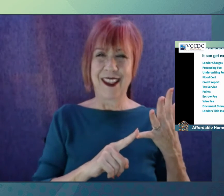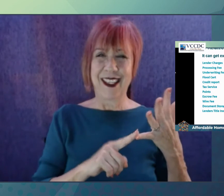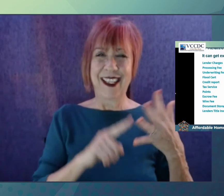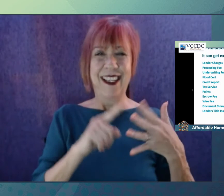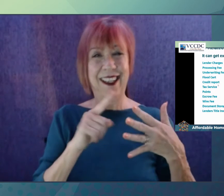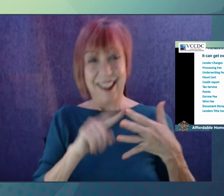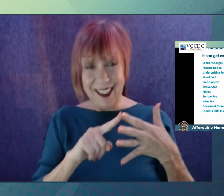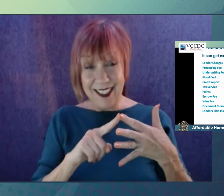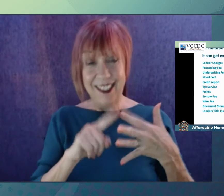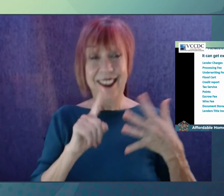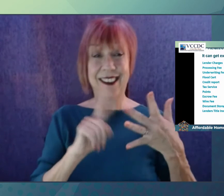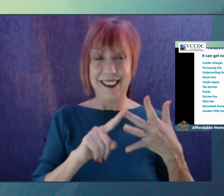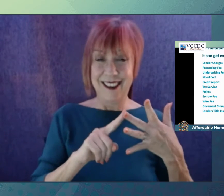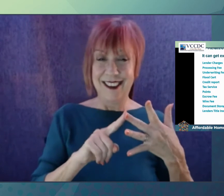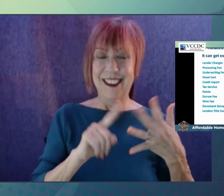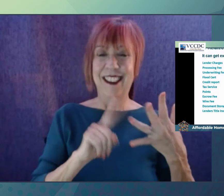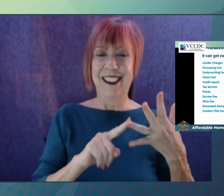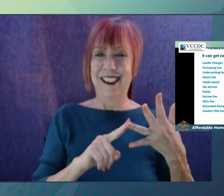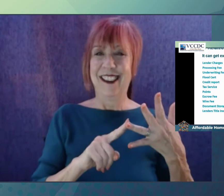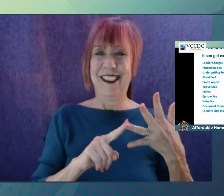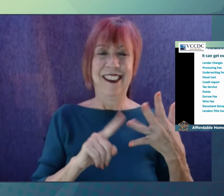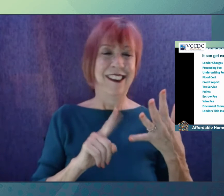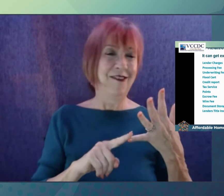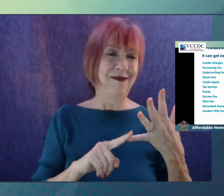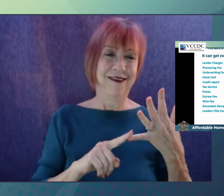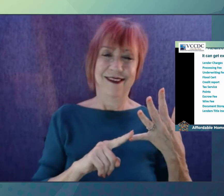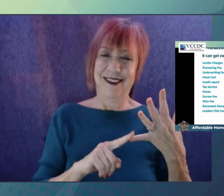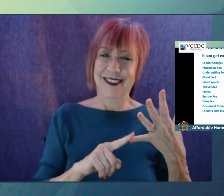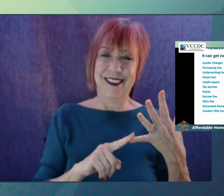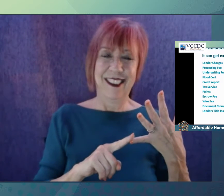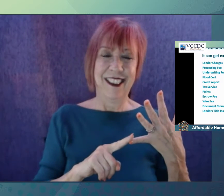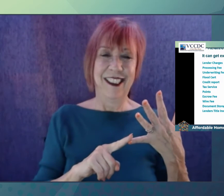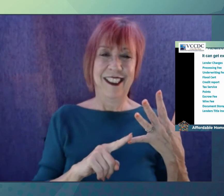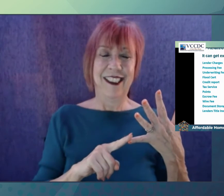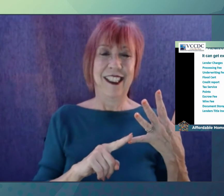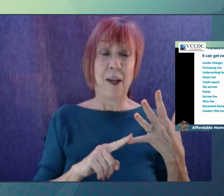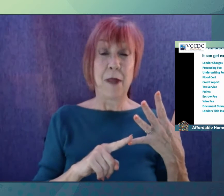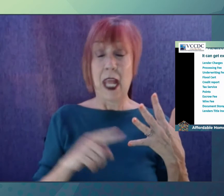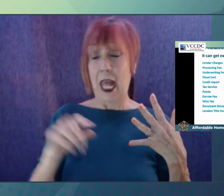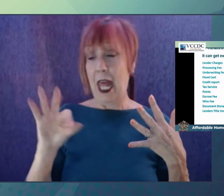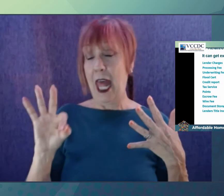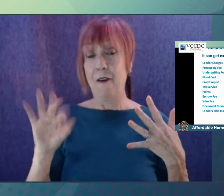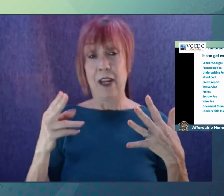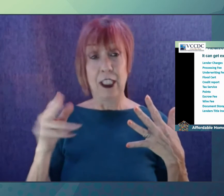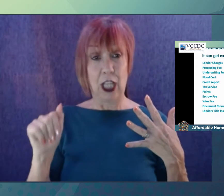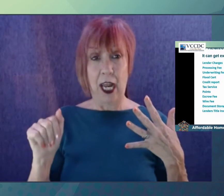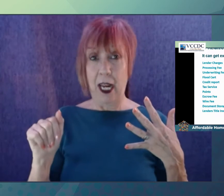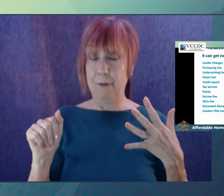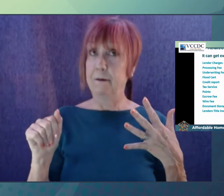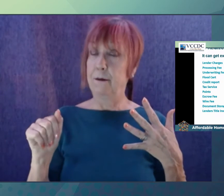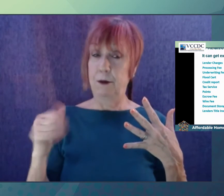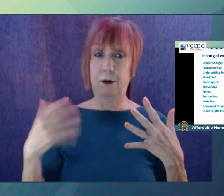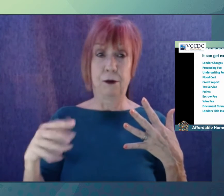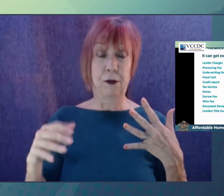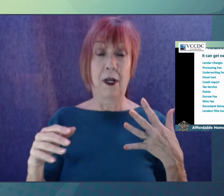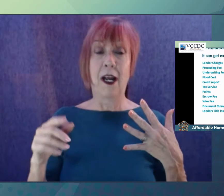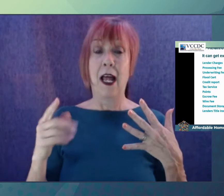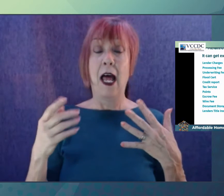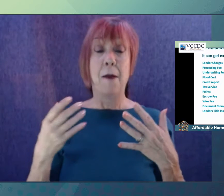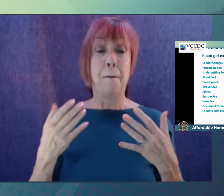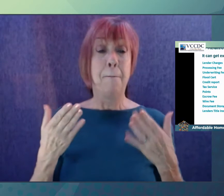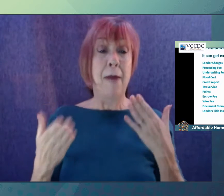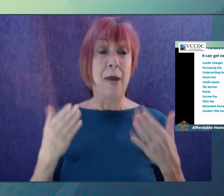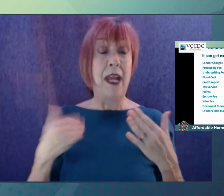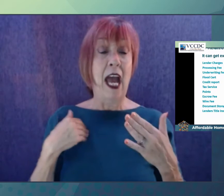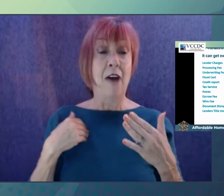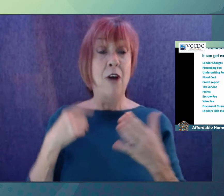wire fees, document storage fees. On FHA, you have upfront MIP, which can be costly of up to